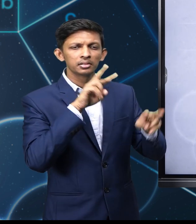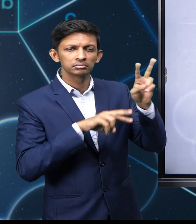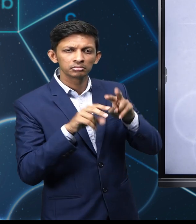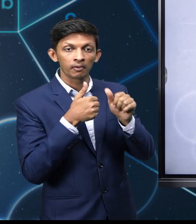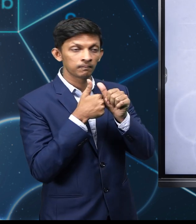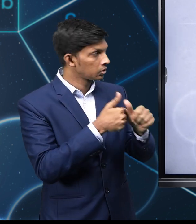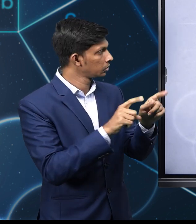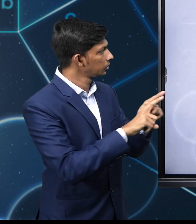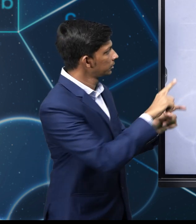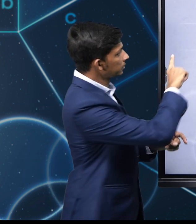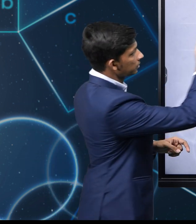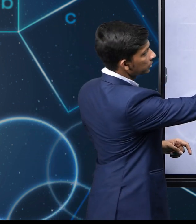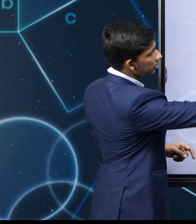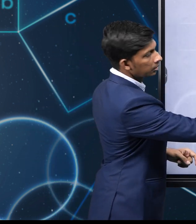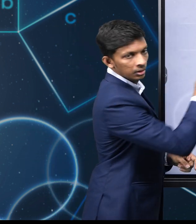Now observe the following table.